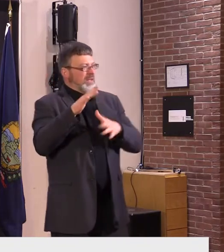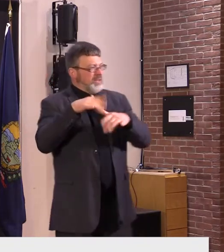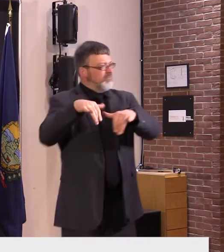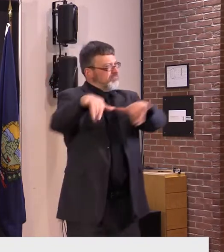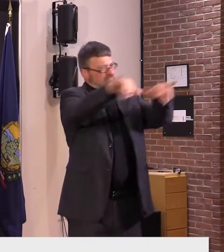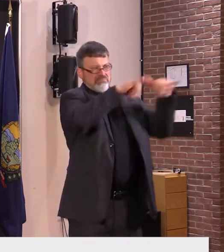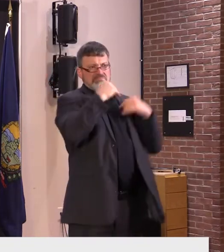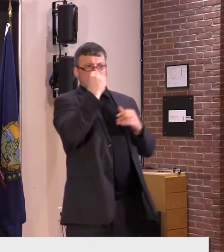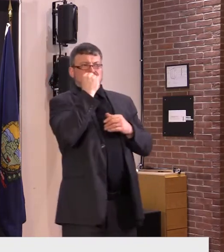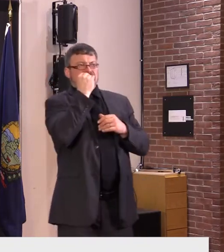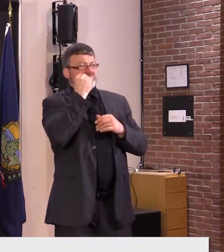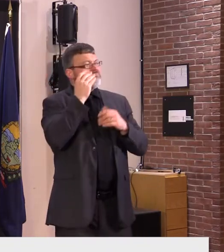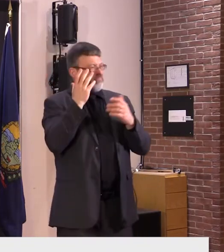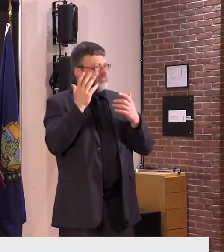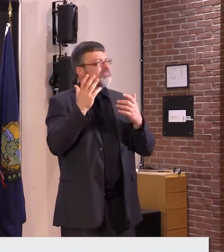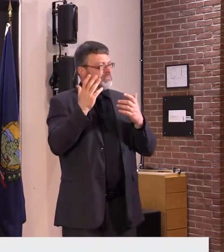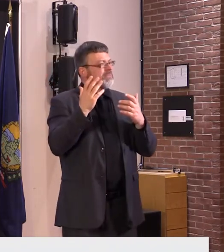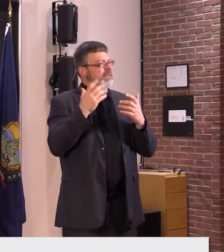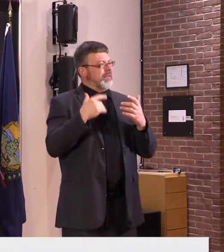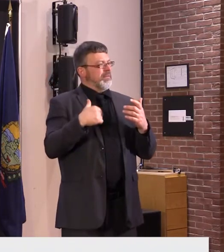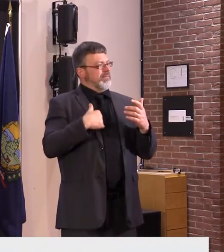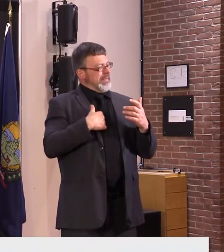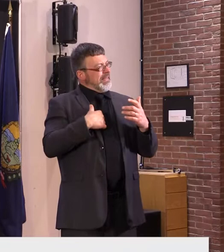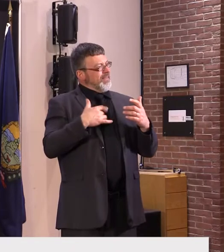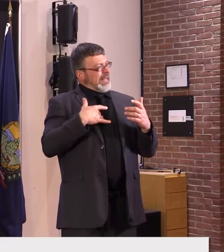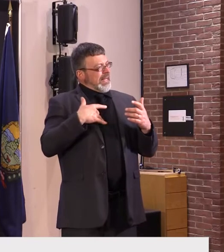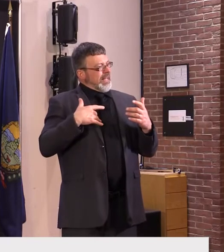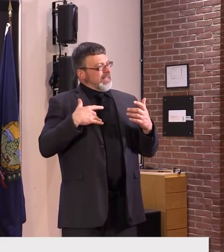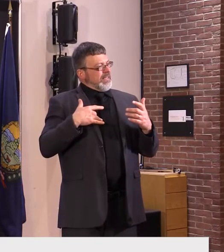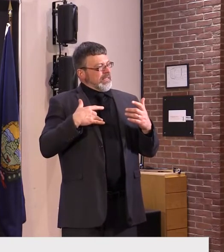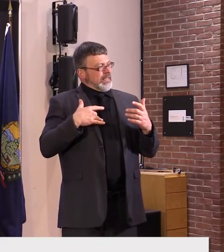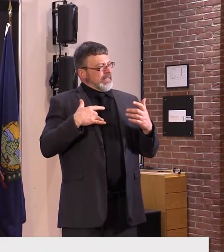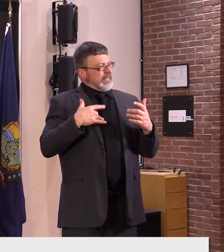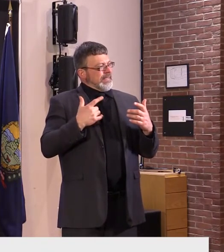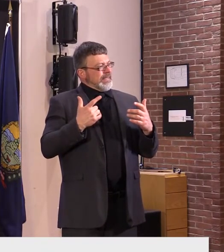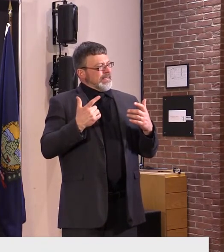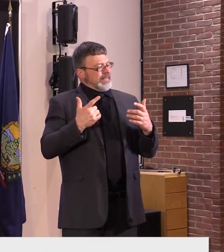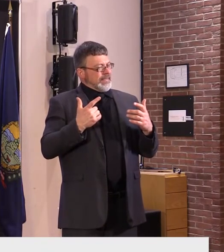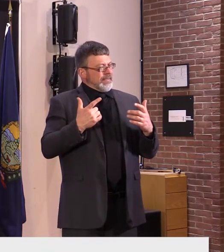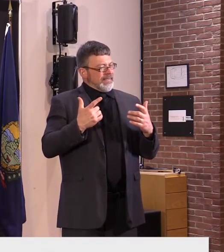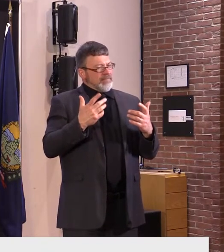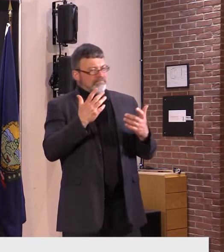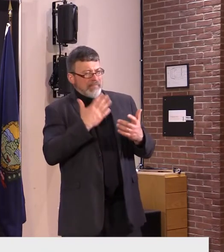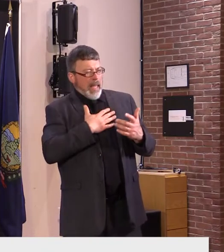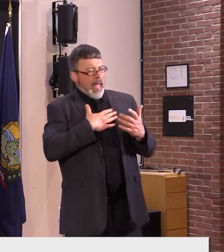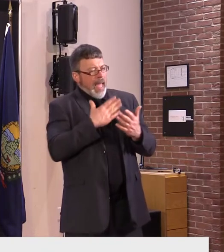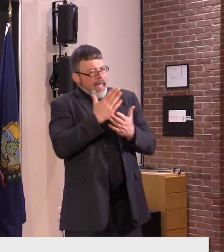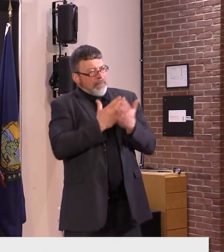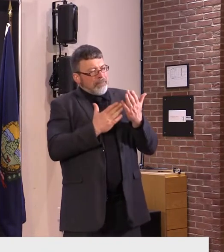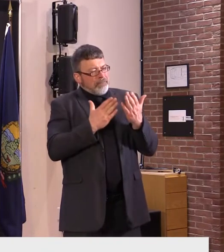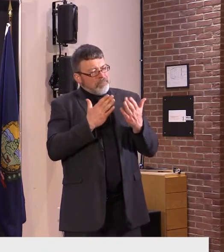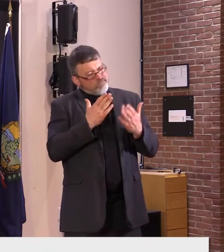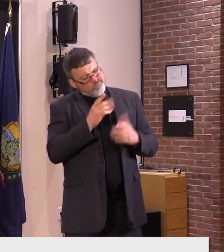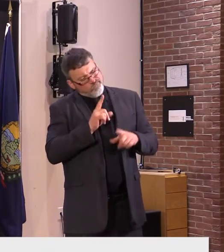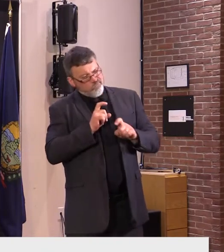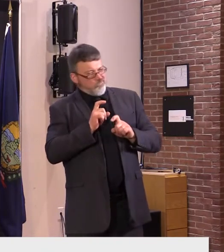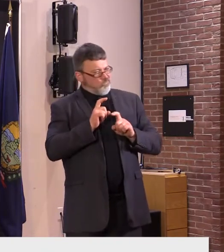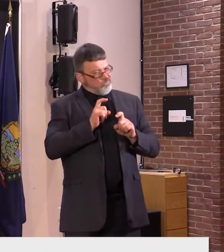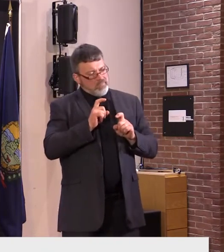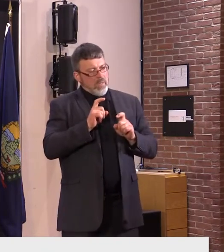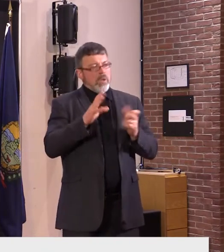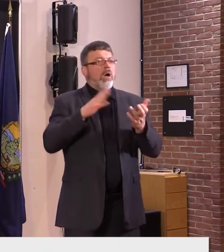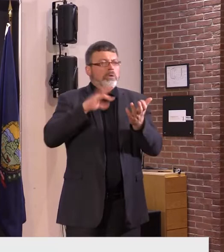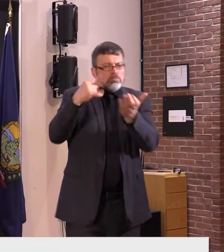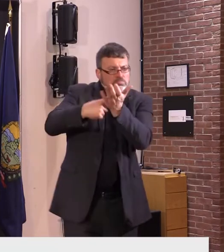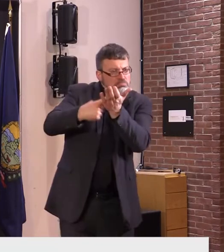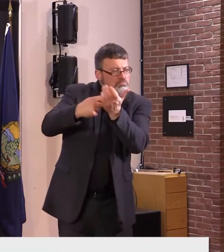had some hesitation. And I voiced that during the discussion. I thought we should just go with